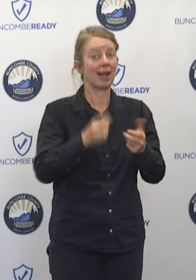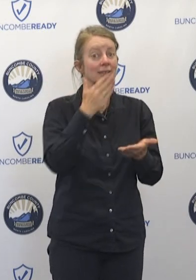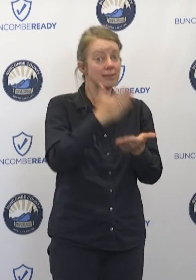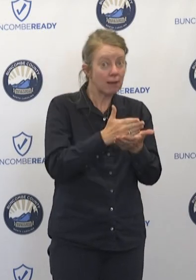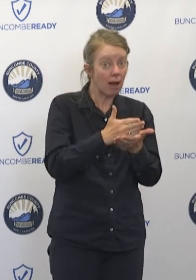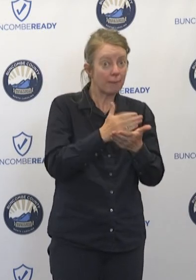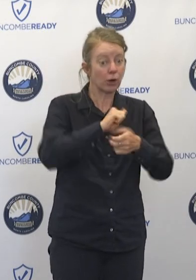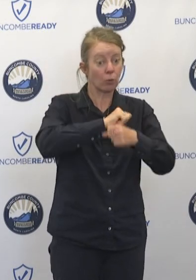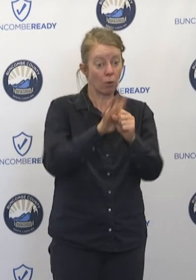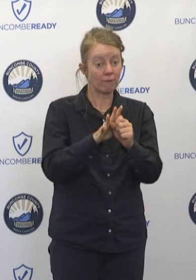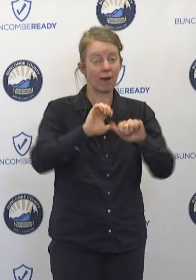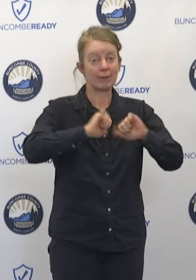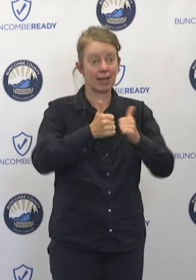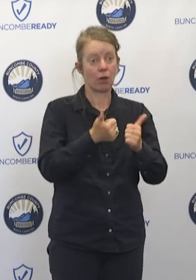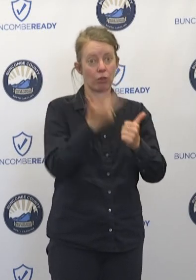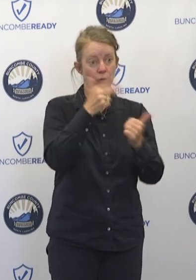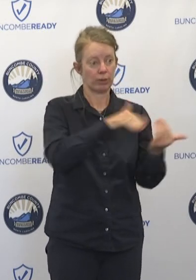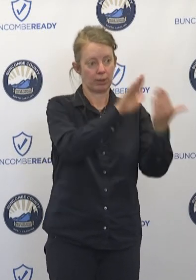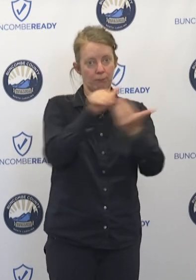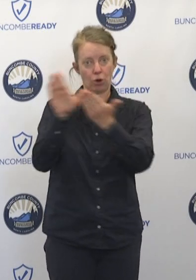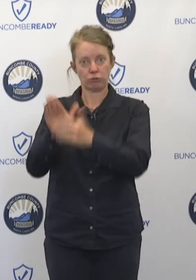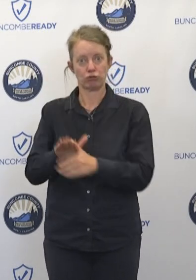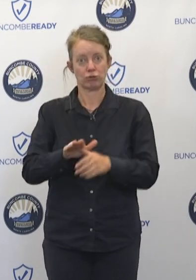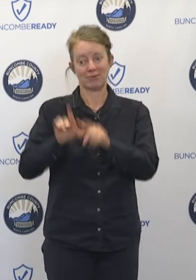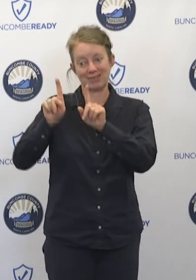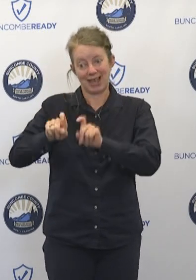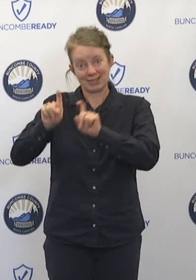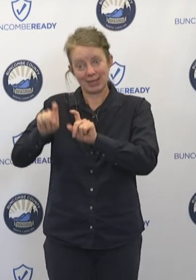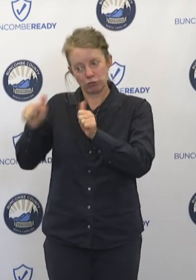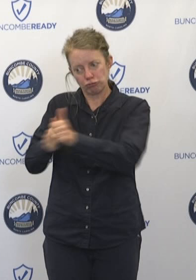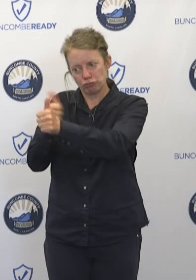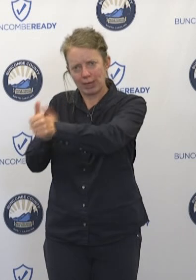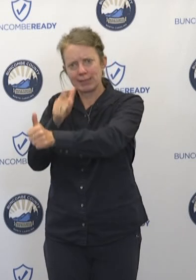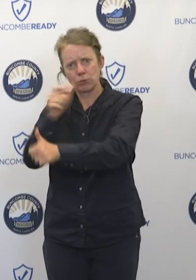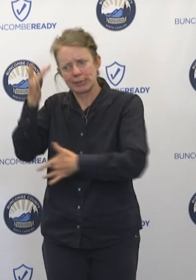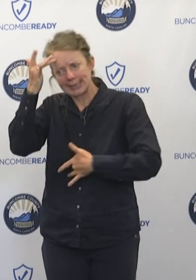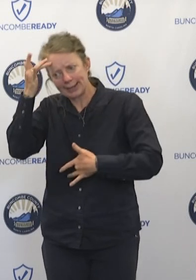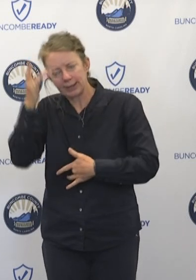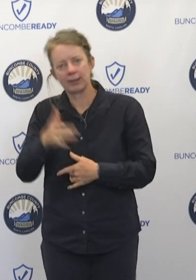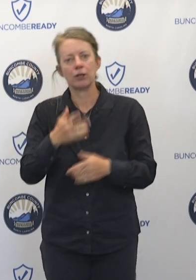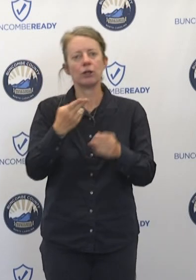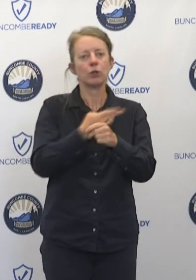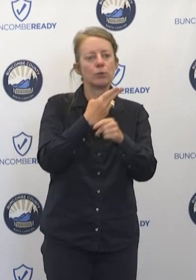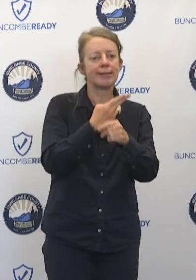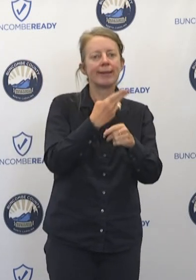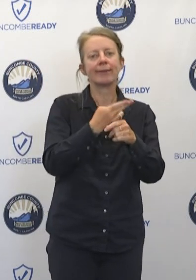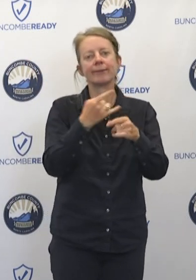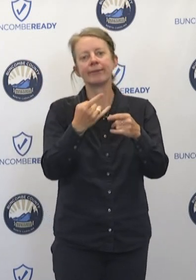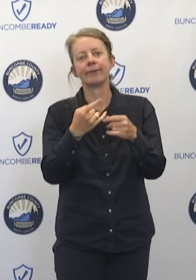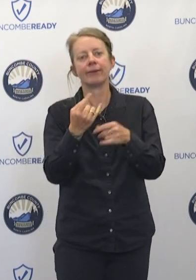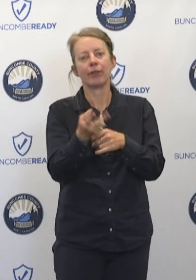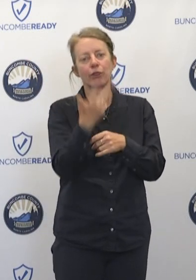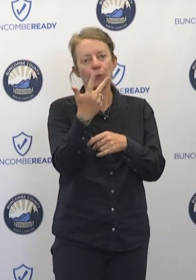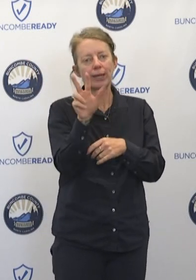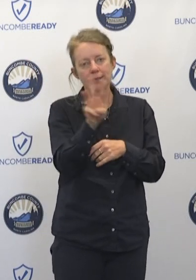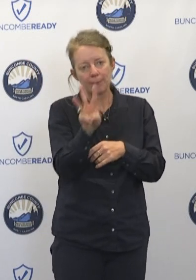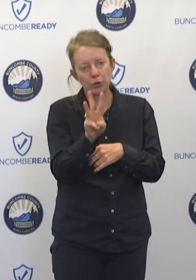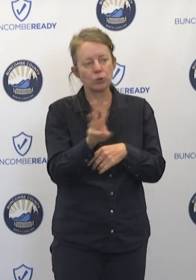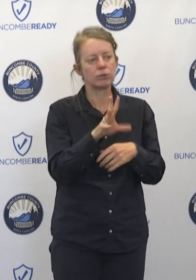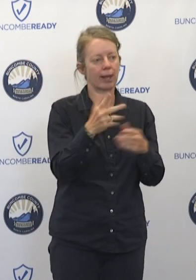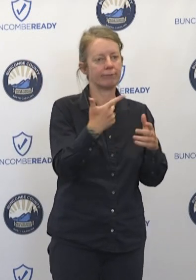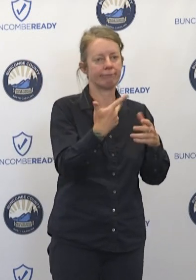this three-pronged approach of testing and tracing, using precautions, and getting our vaccine when it's available to